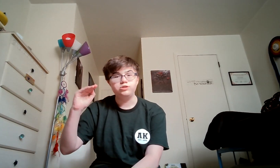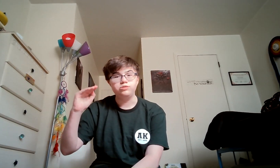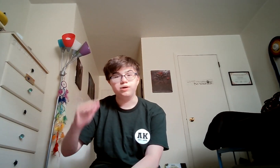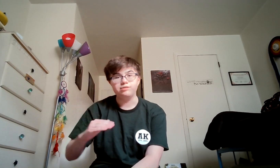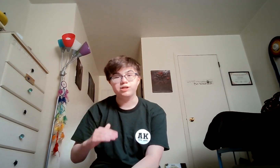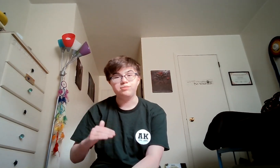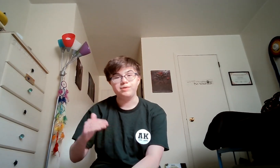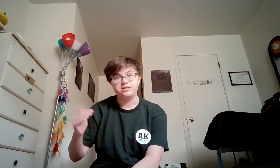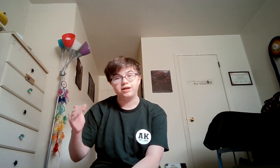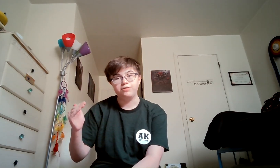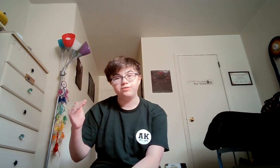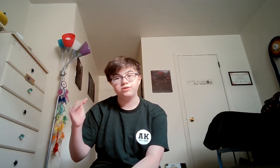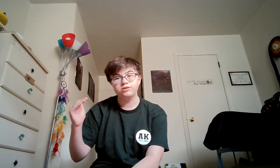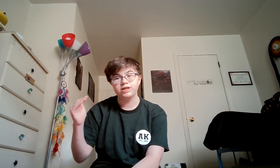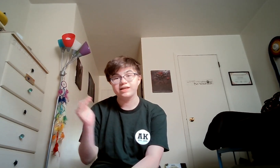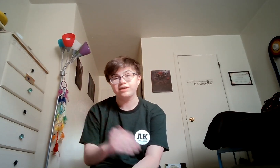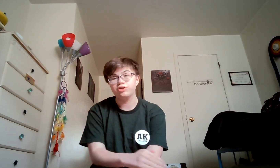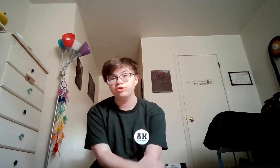do as much by myself as I could.